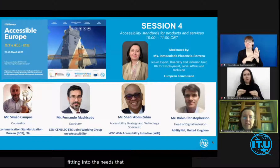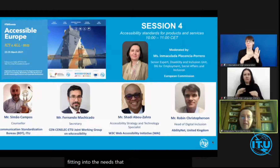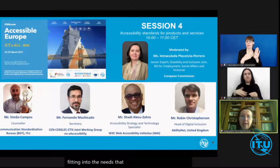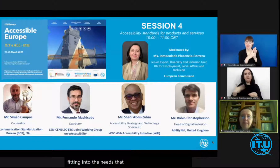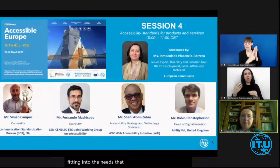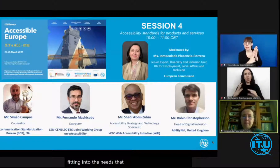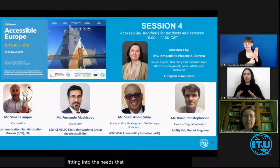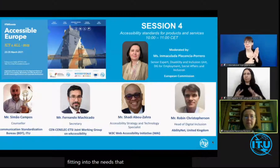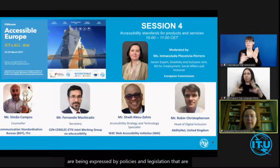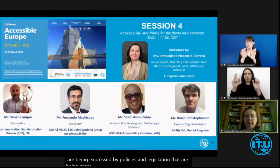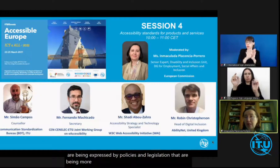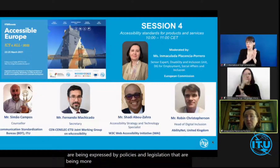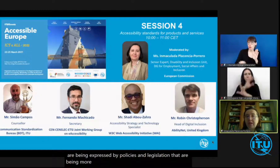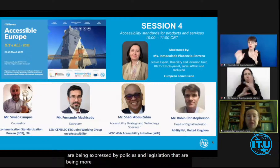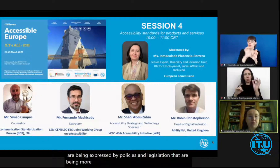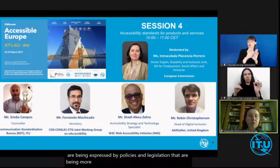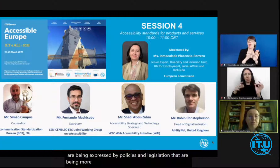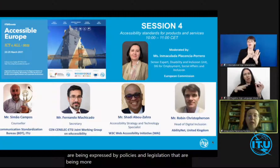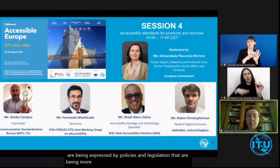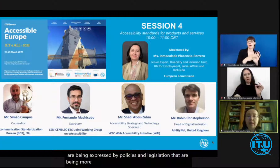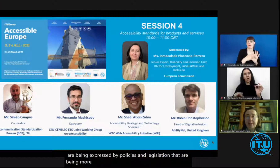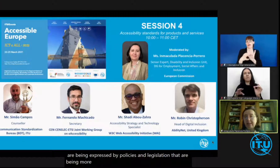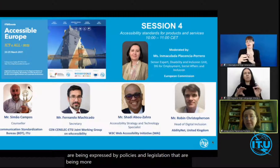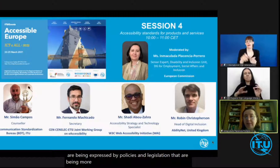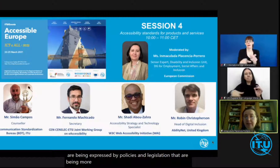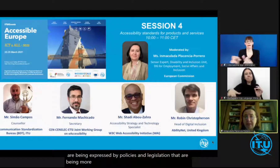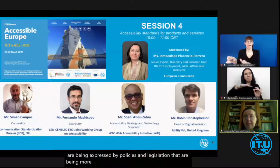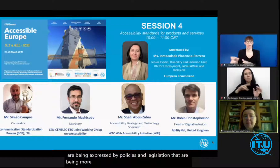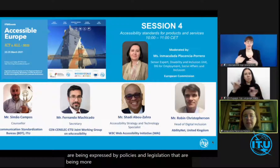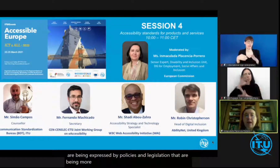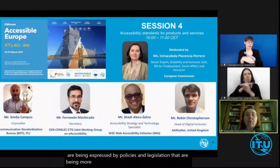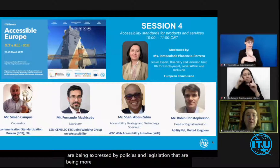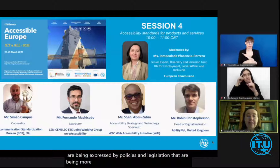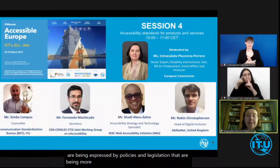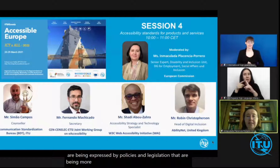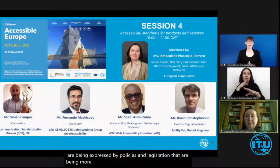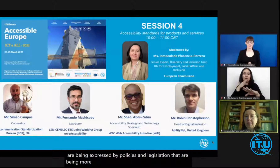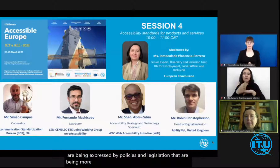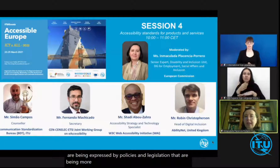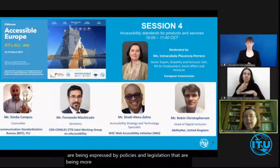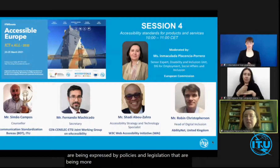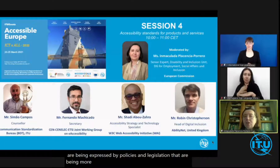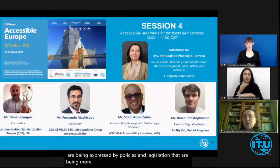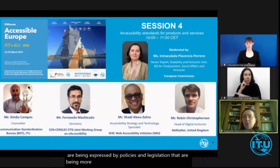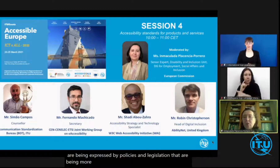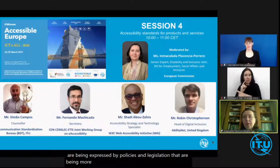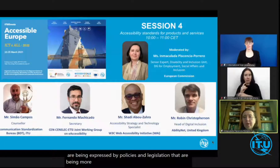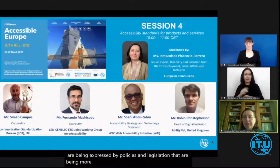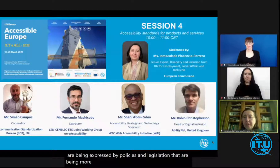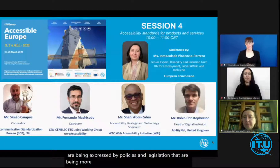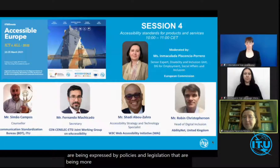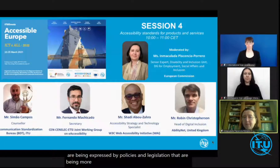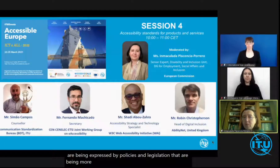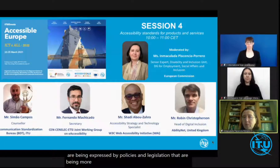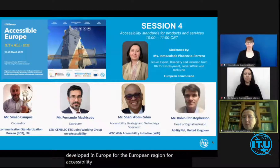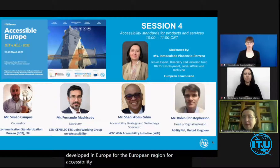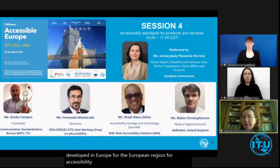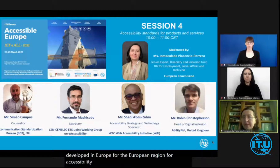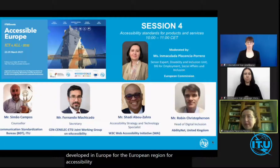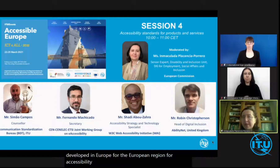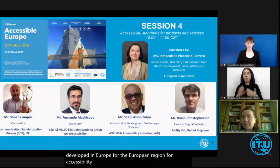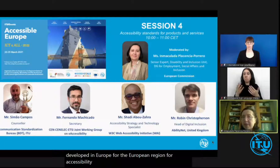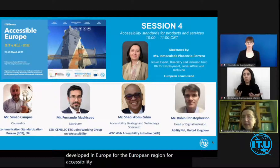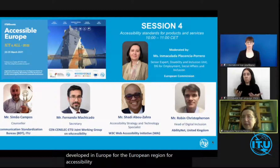for in the European region for accessibility of ICT. So we